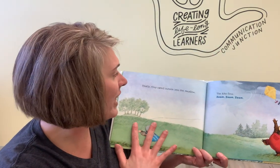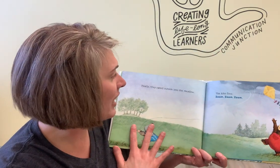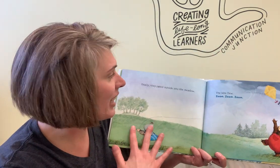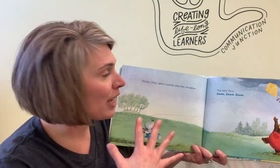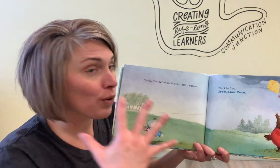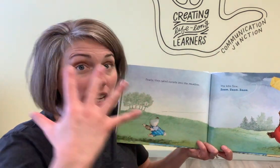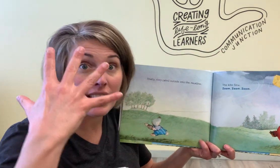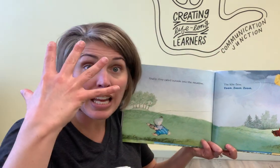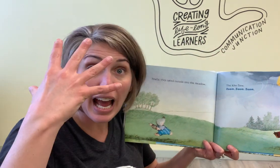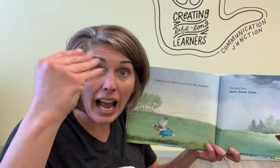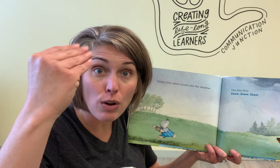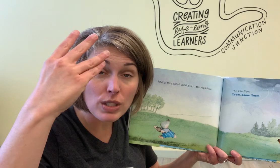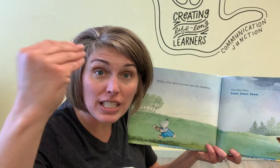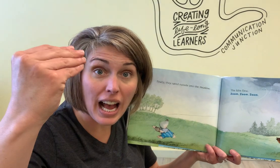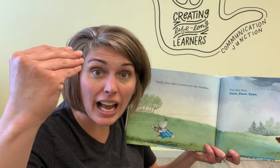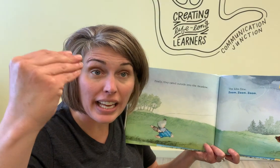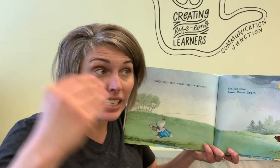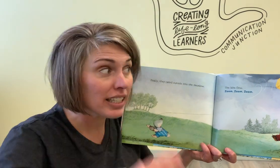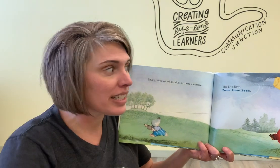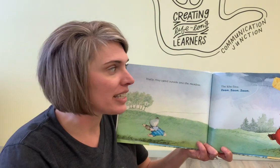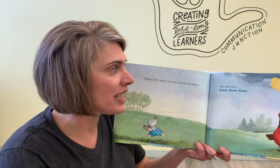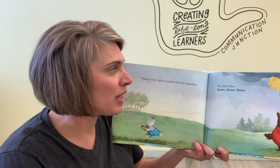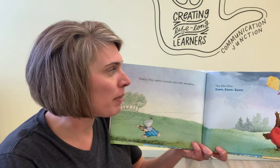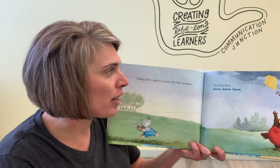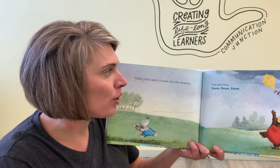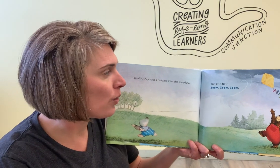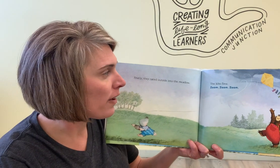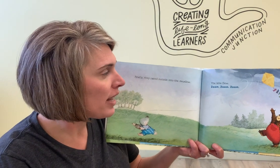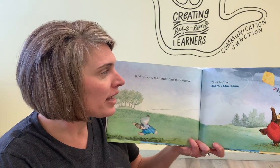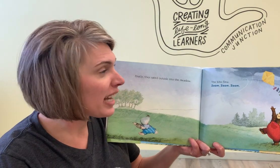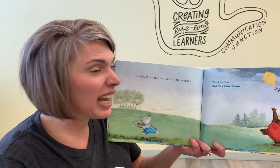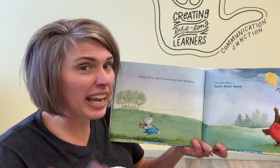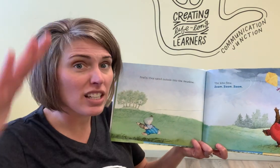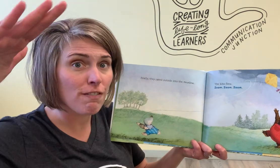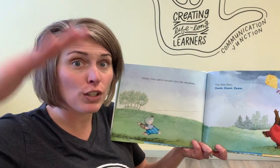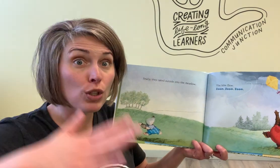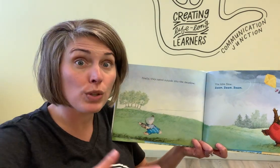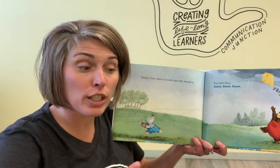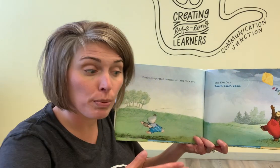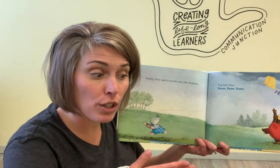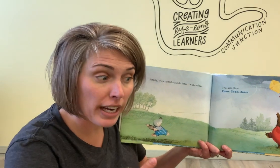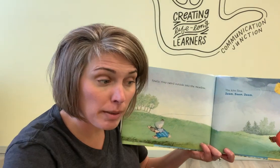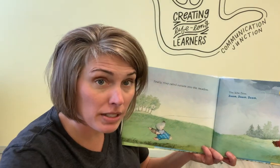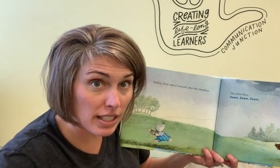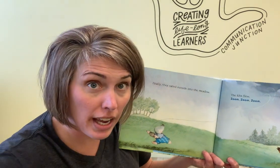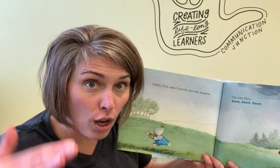Finally, they raced outside into the meadow. The kite flew. Can you put your kite up in the sky?